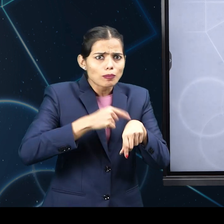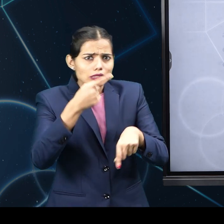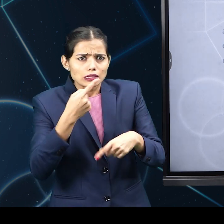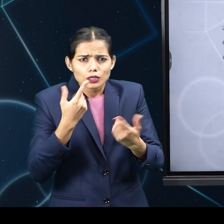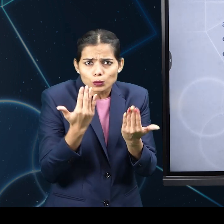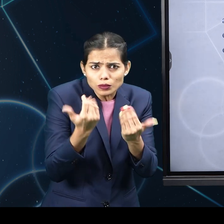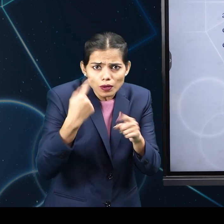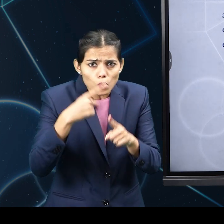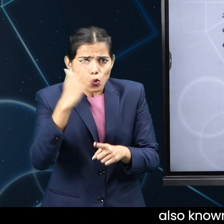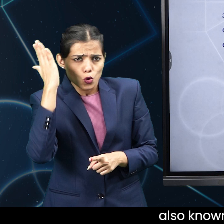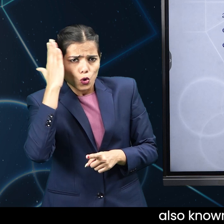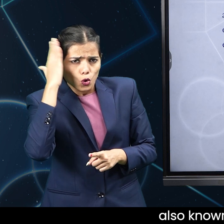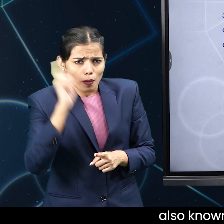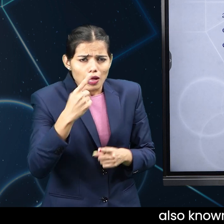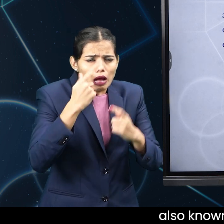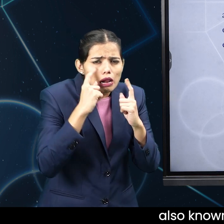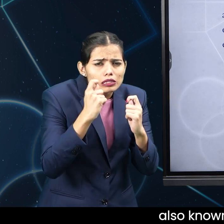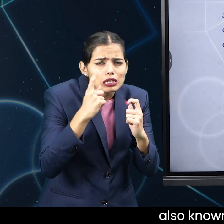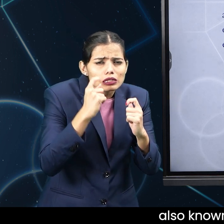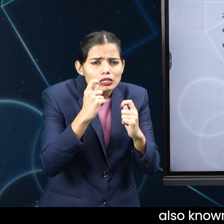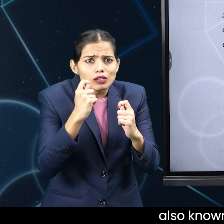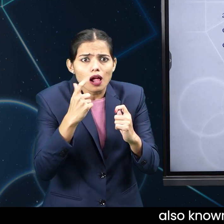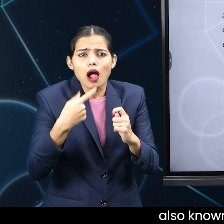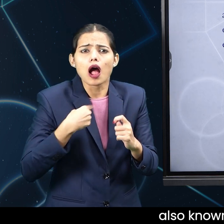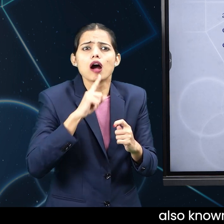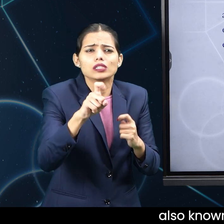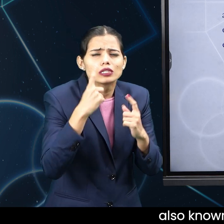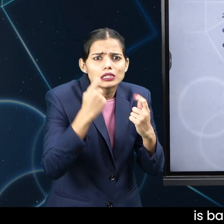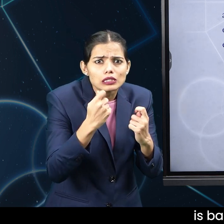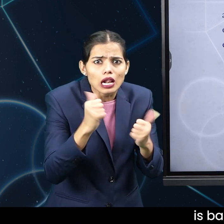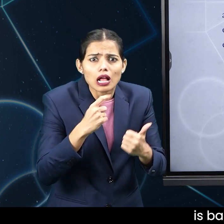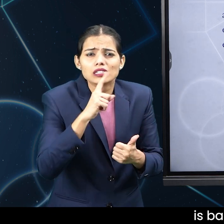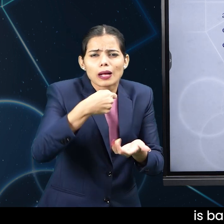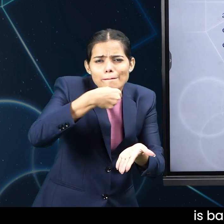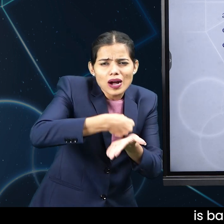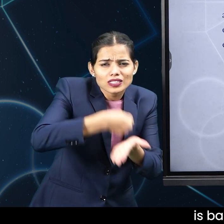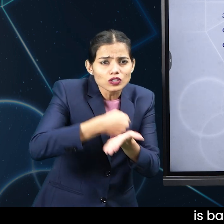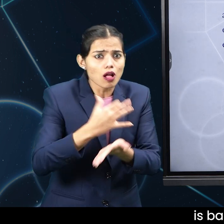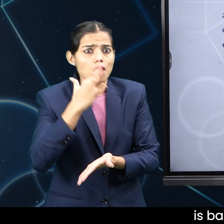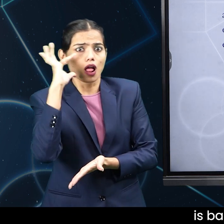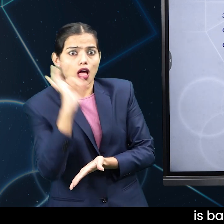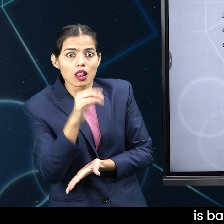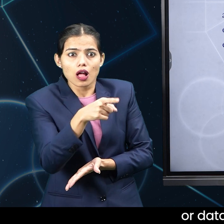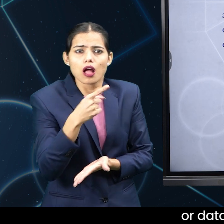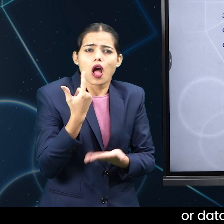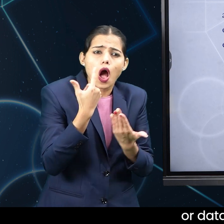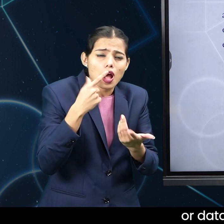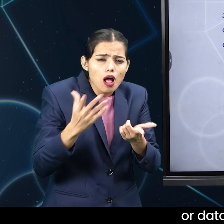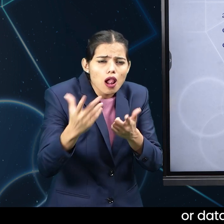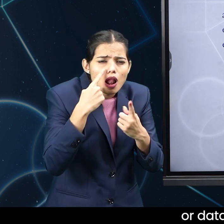Empirical probability, also known as the experimental approach, is based on actual experiments or data collected